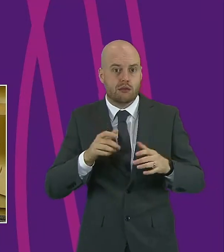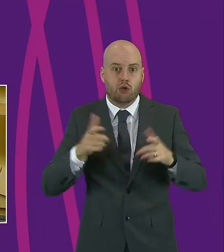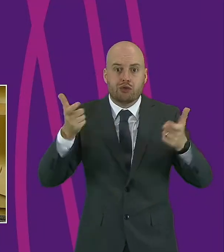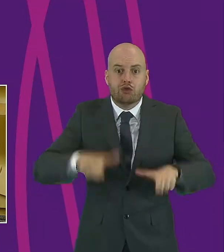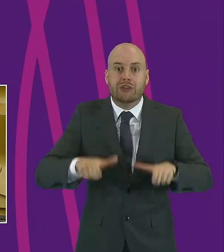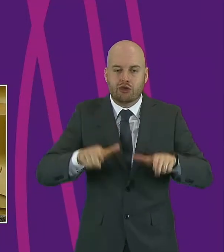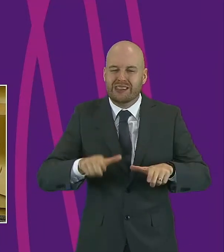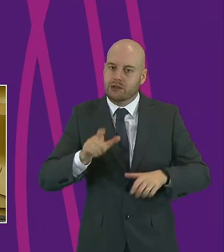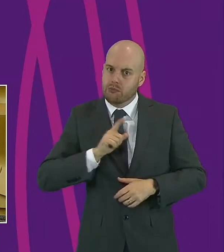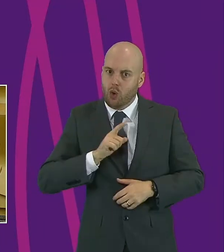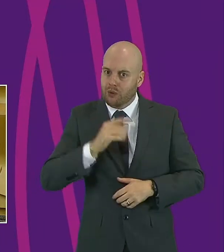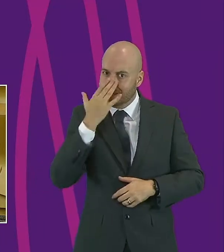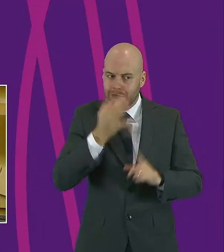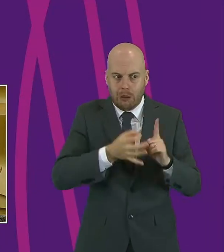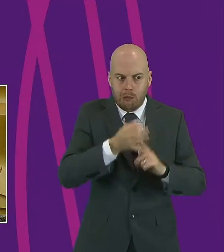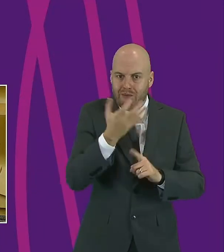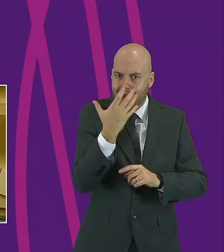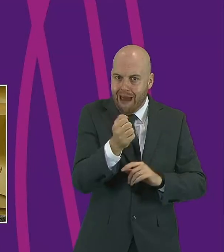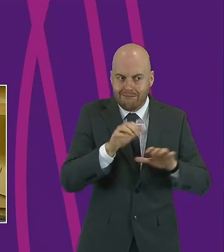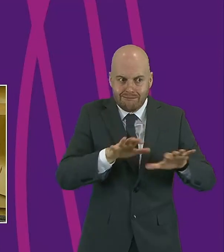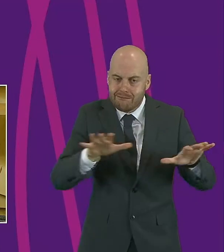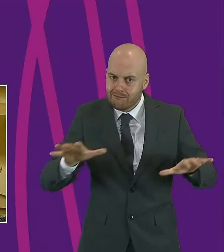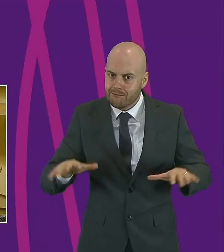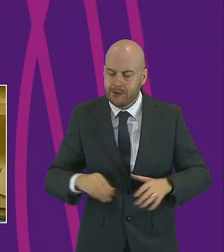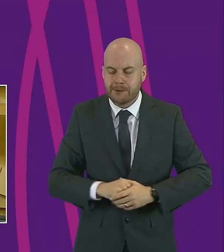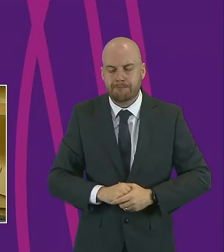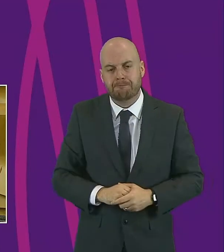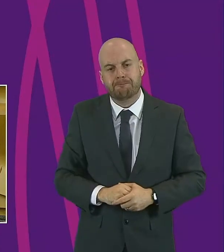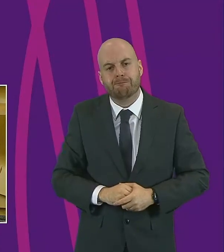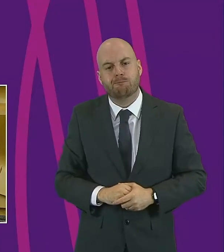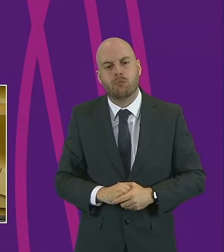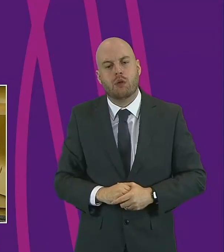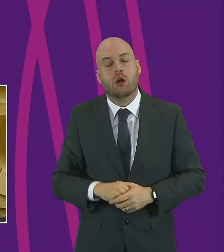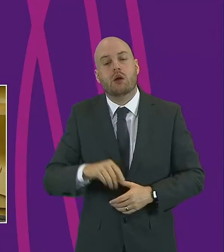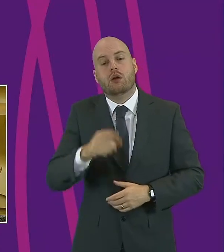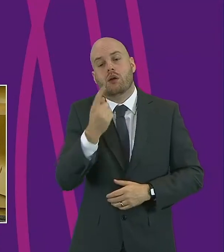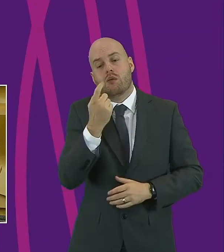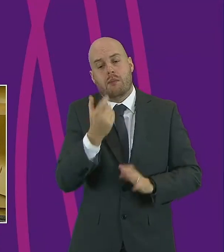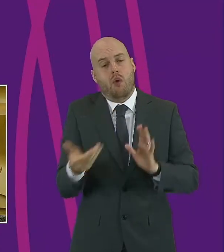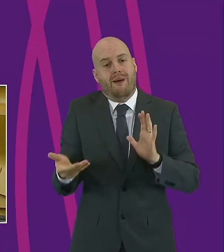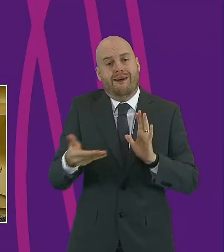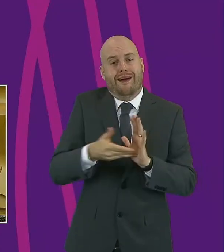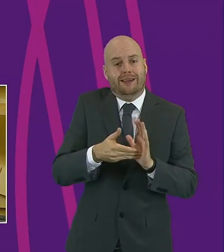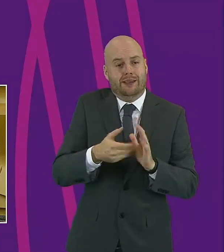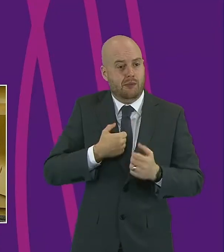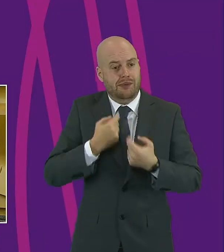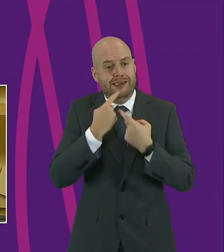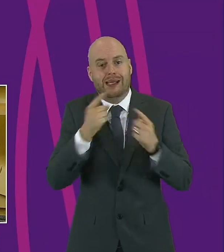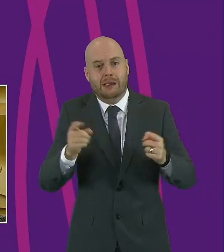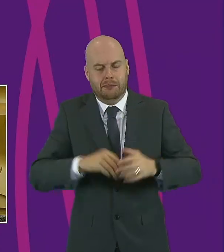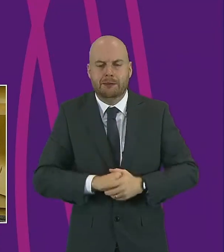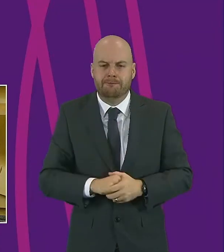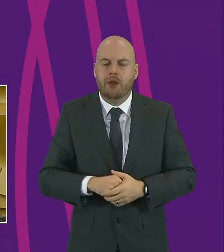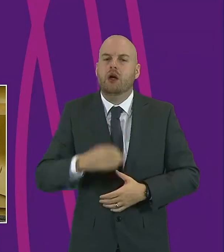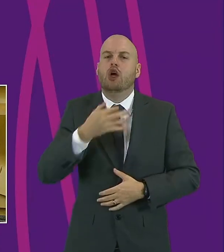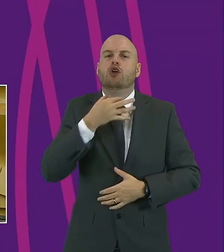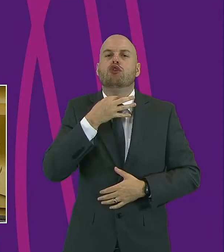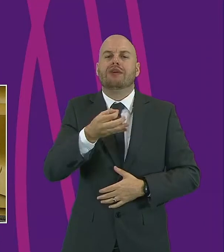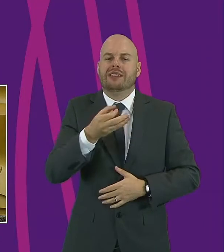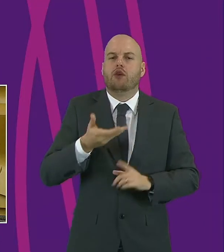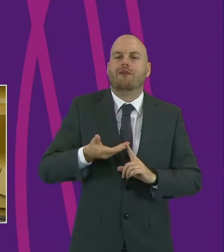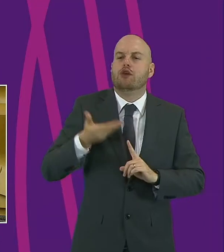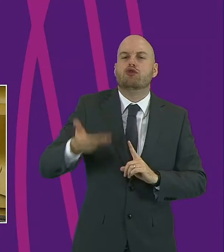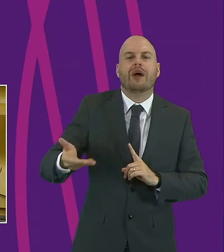final issue I want to cover today. It relates to the risks I mentioned earlier of transmission inside